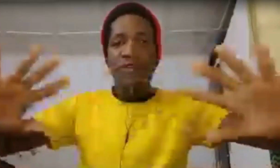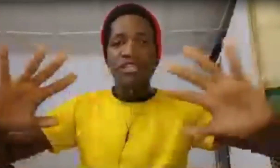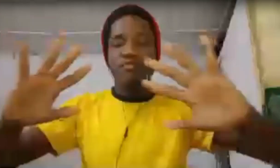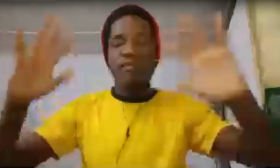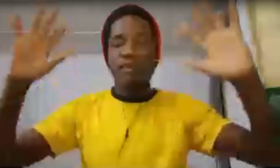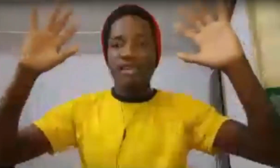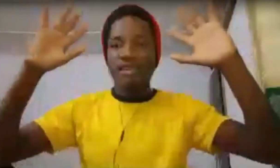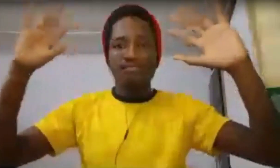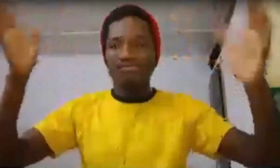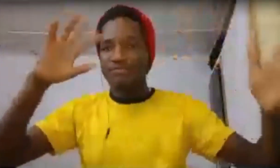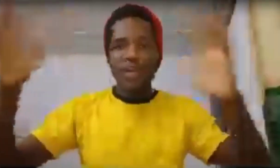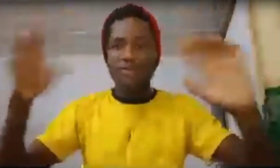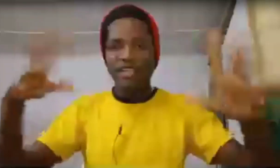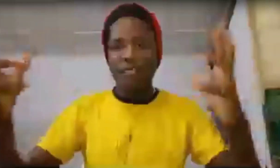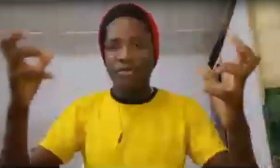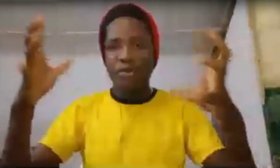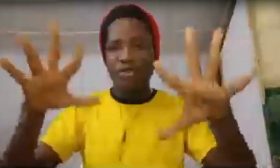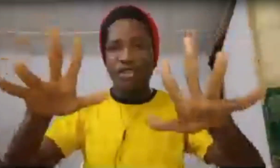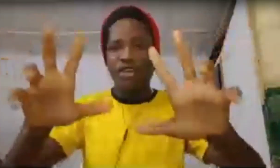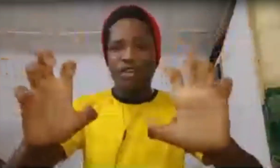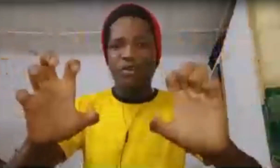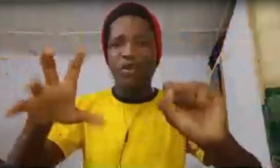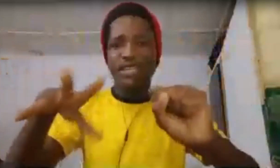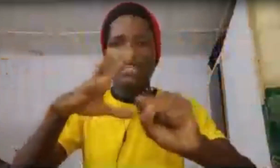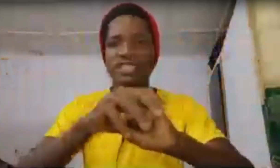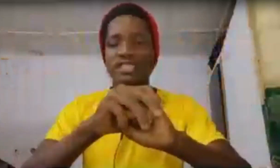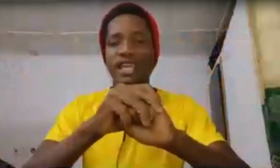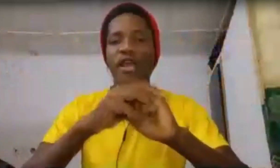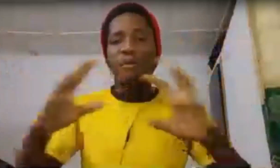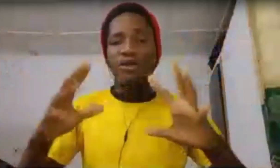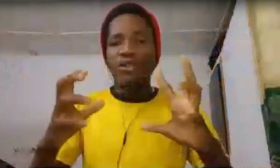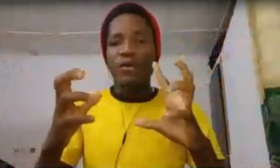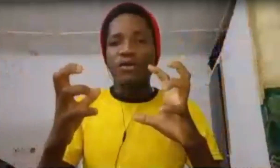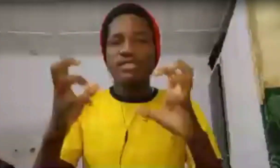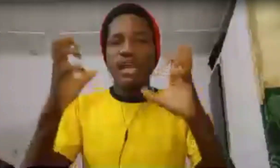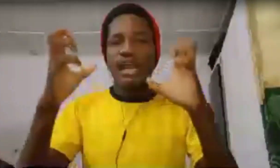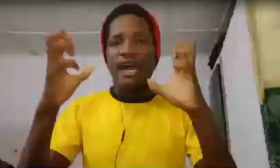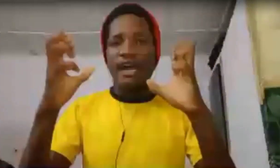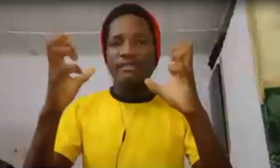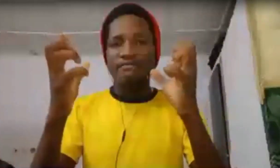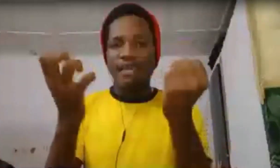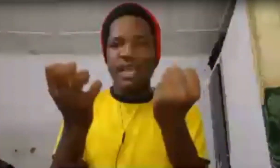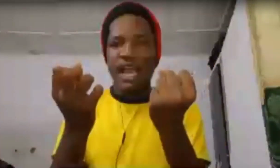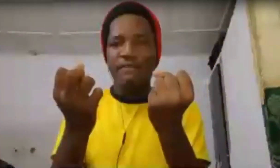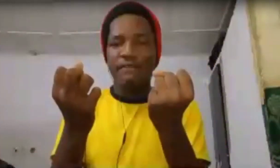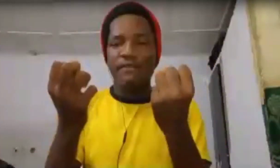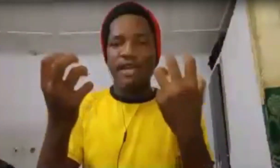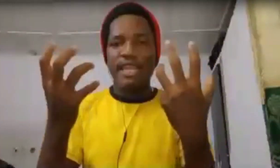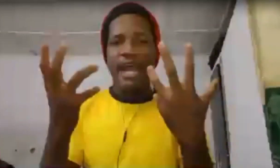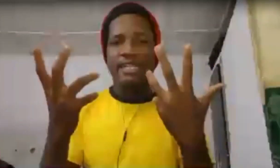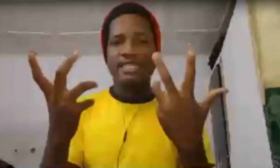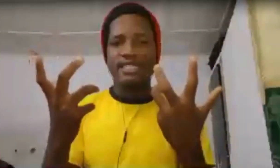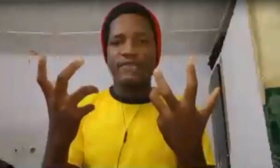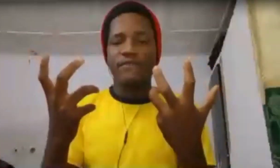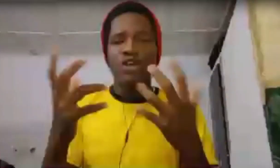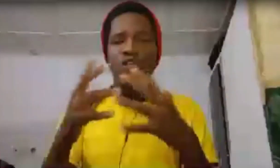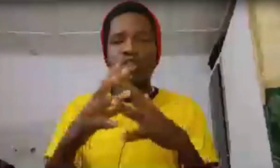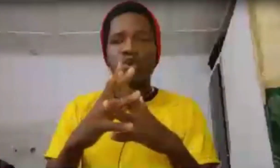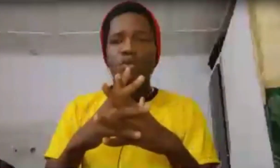ones might be very flexible because all the energy is still there. But the older ones may have their hands stiff. So you